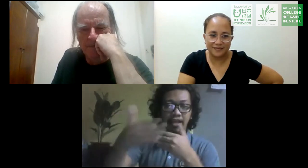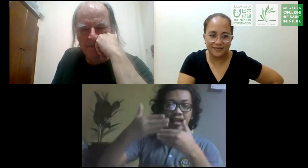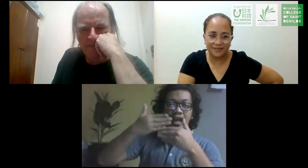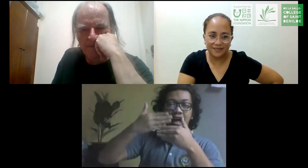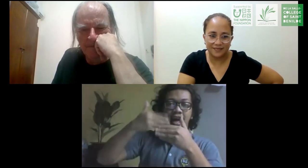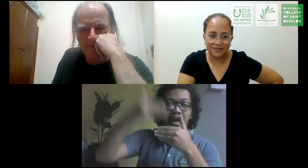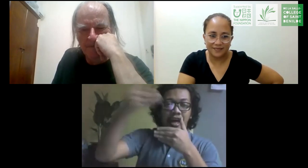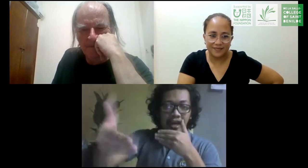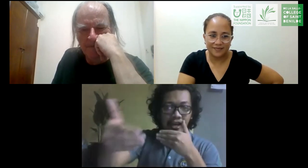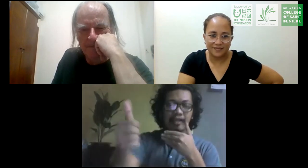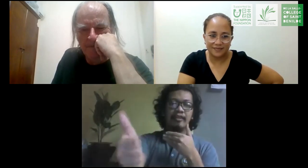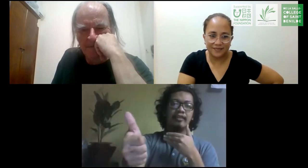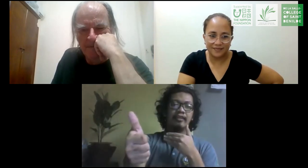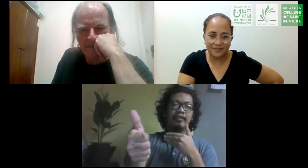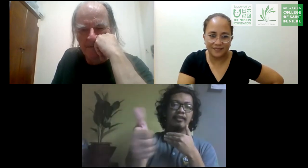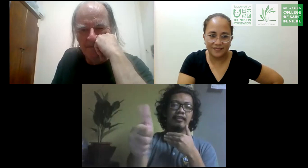So,